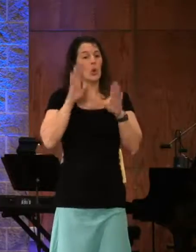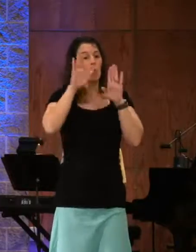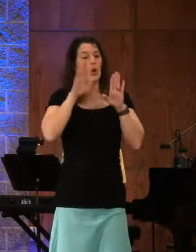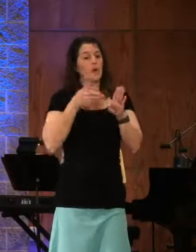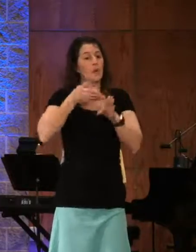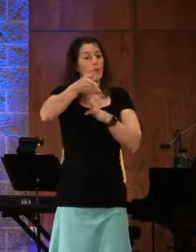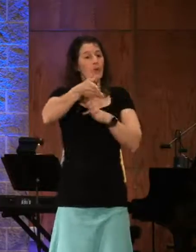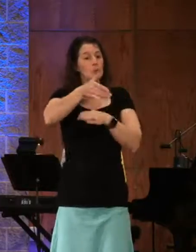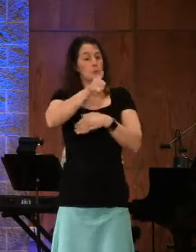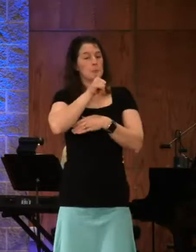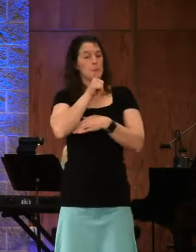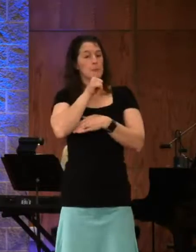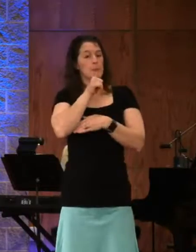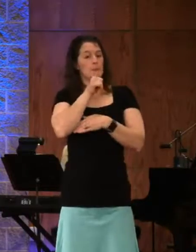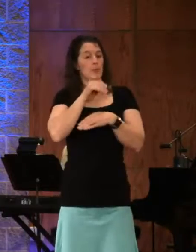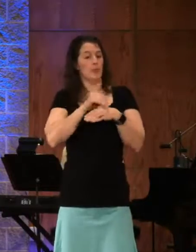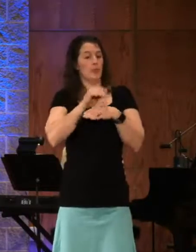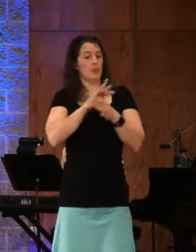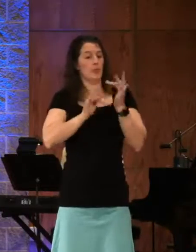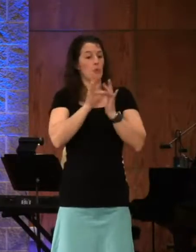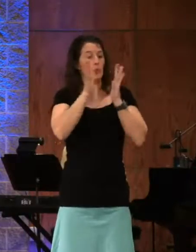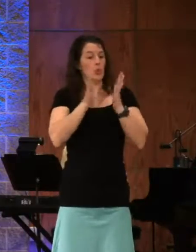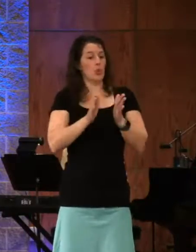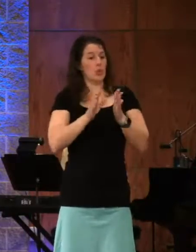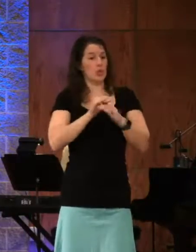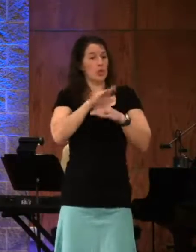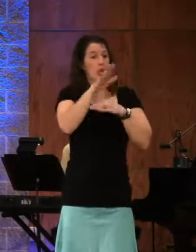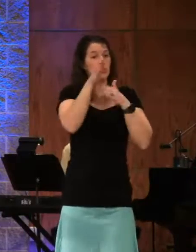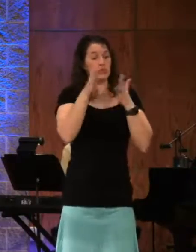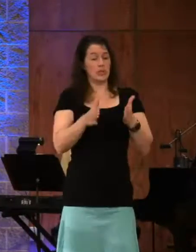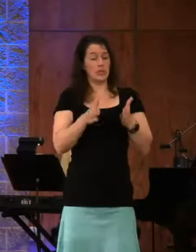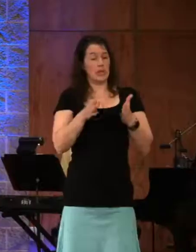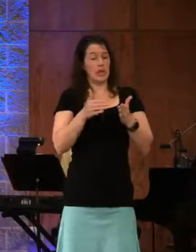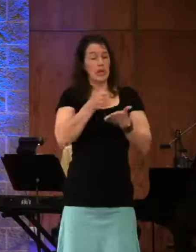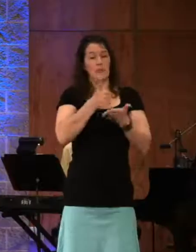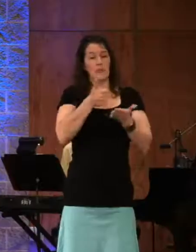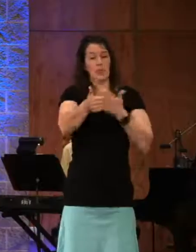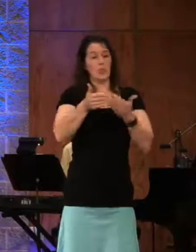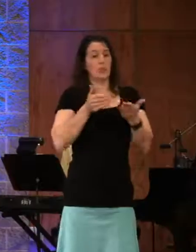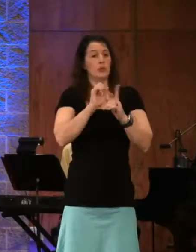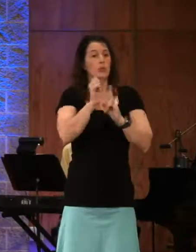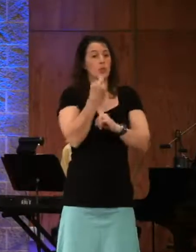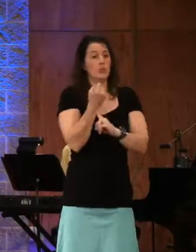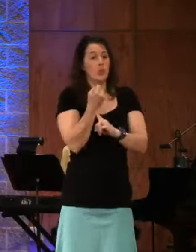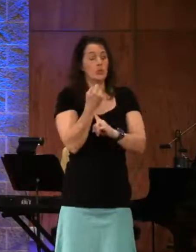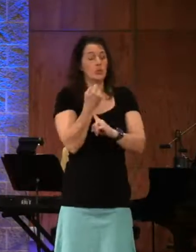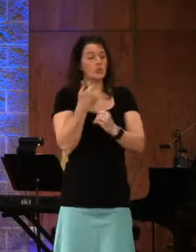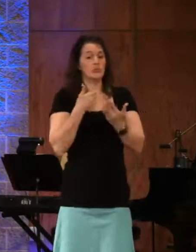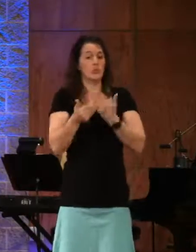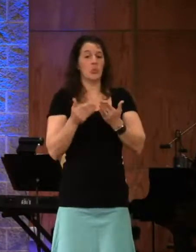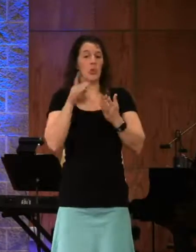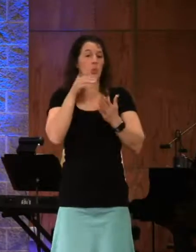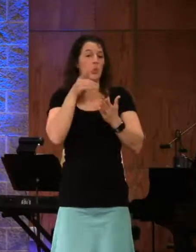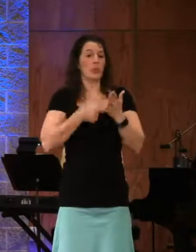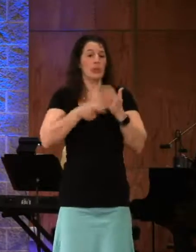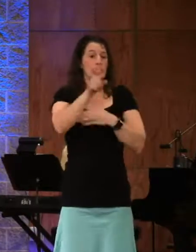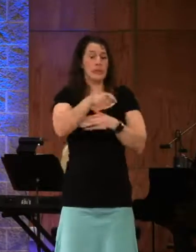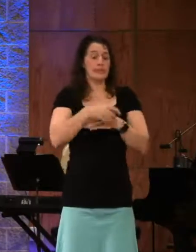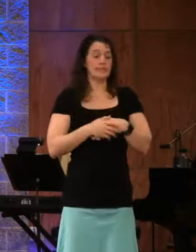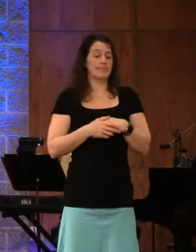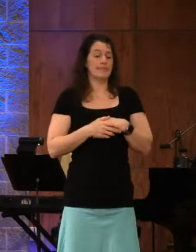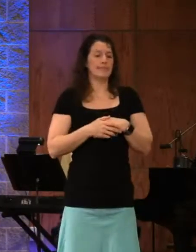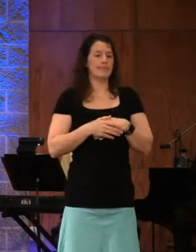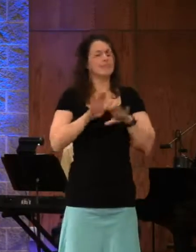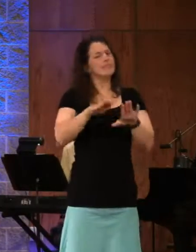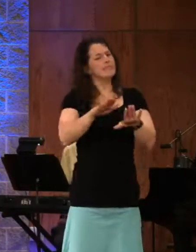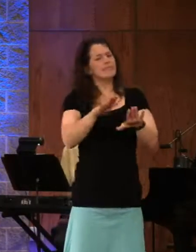professional, confidential Christian counseling to help you in whatever it is that you're going through, no matter what the need would be.